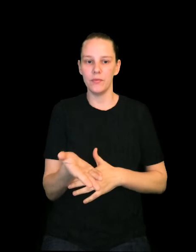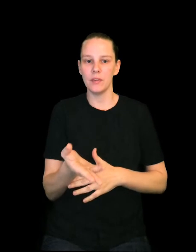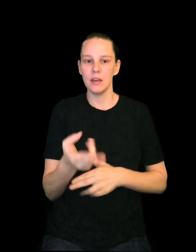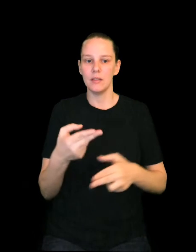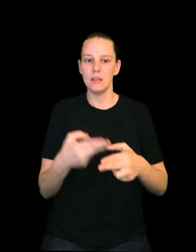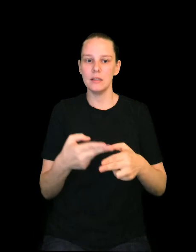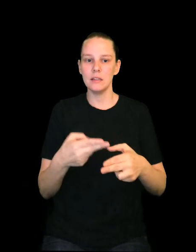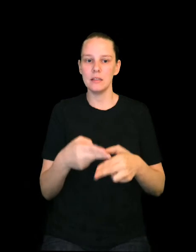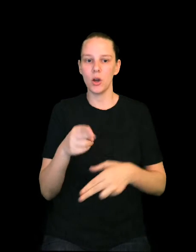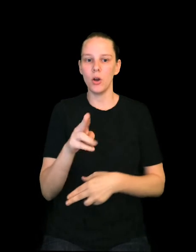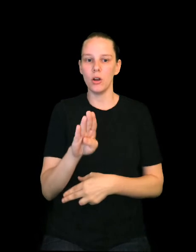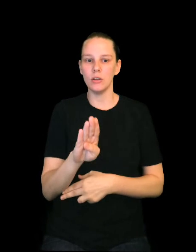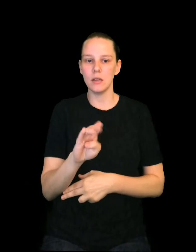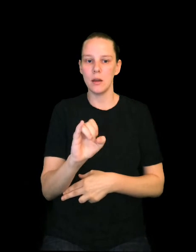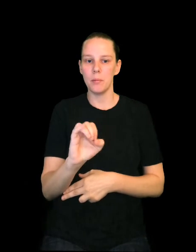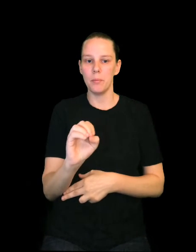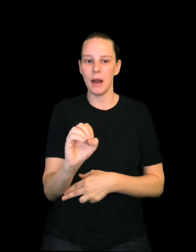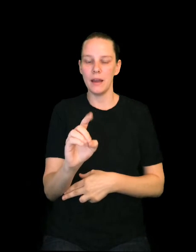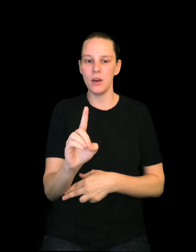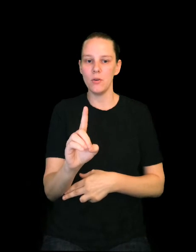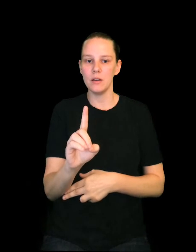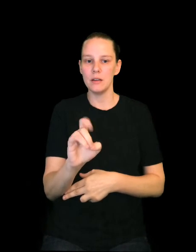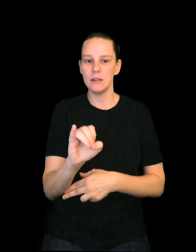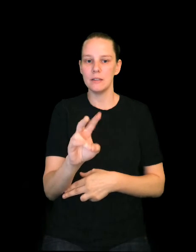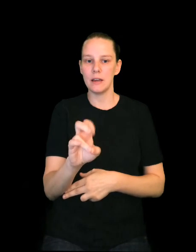there. This is called